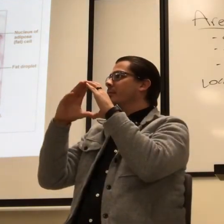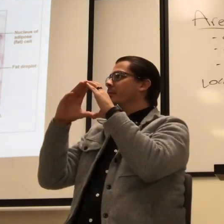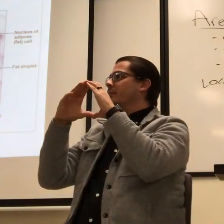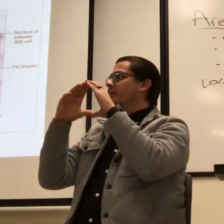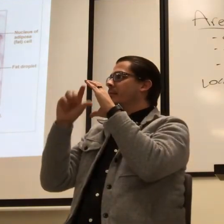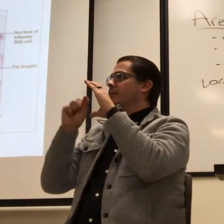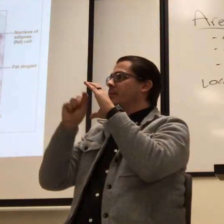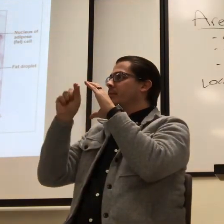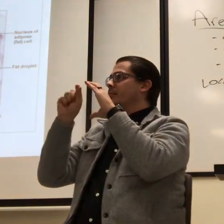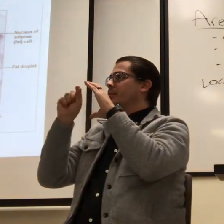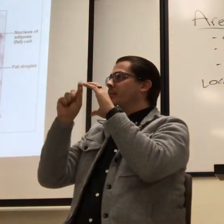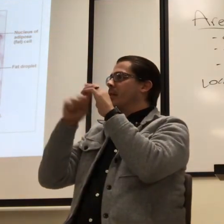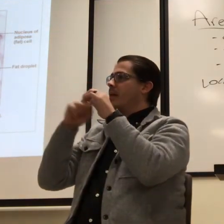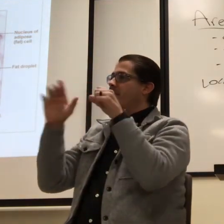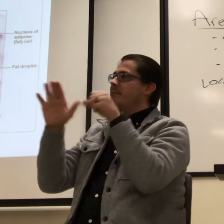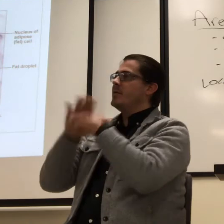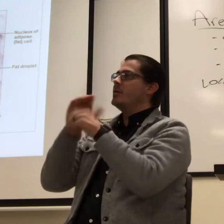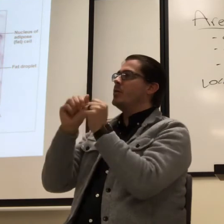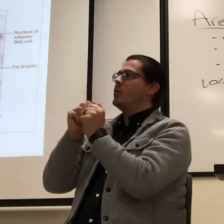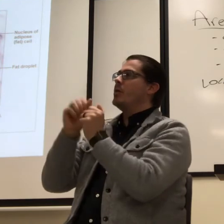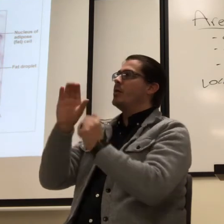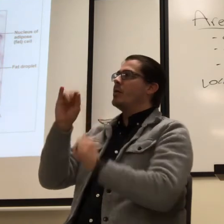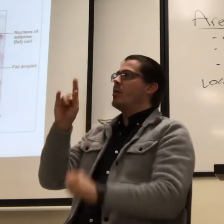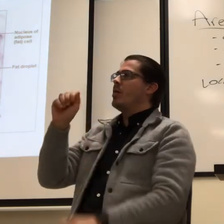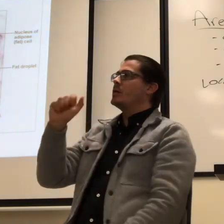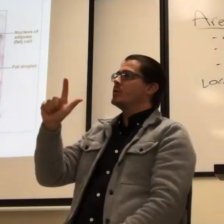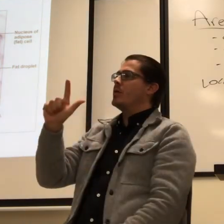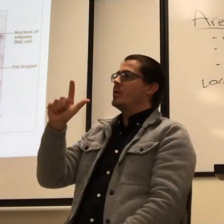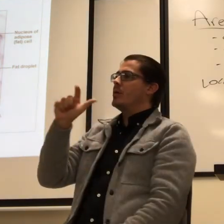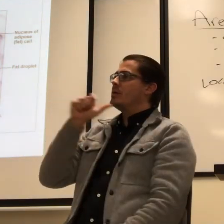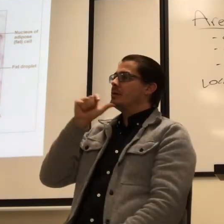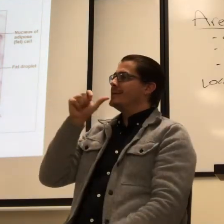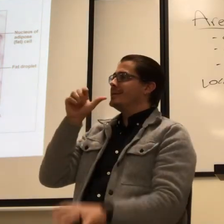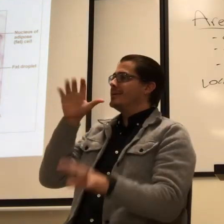and the adipocyte is filled with cholesterol that doesn't take up a stain.